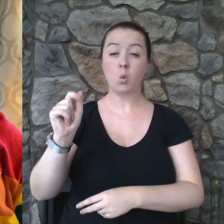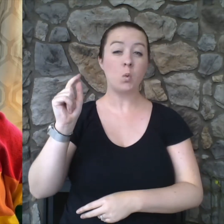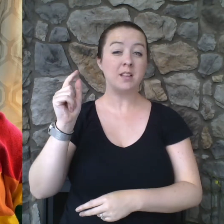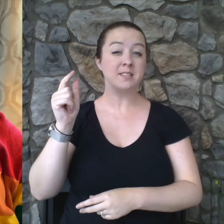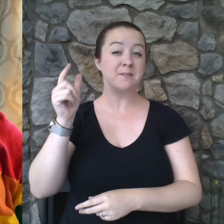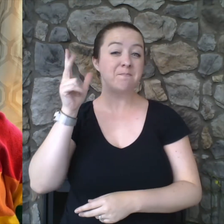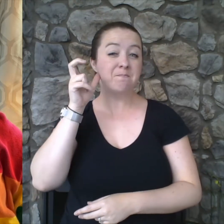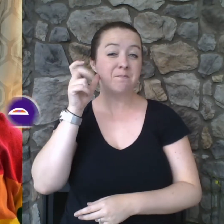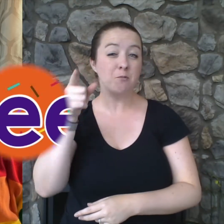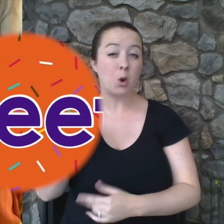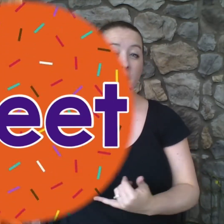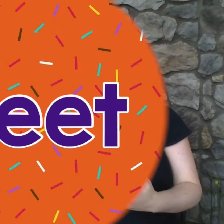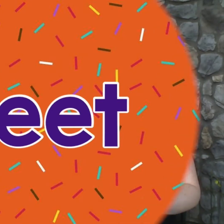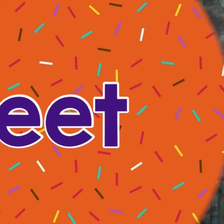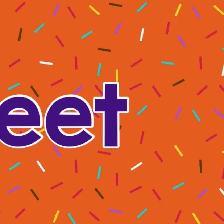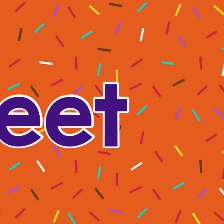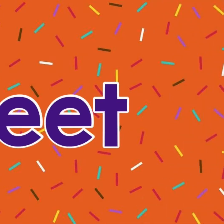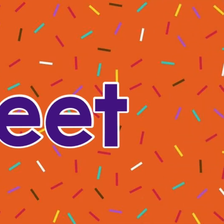now.